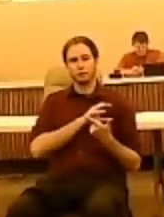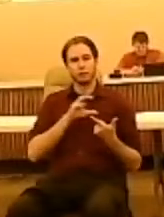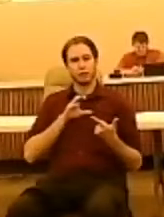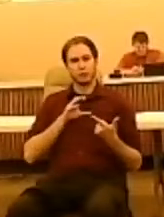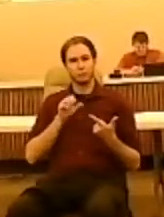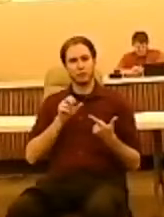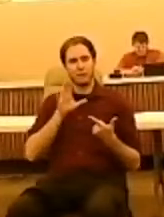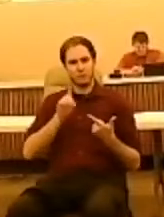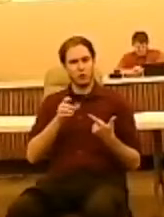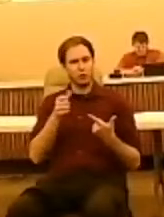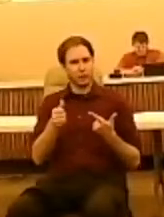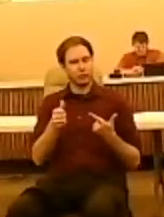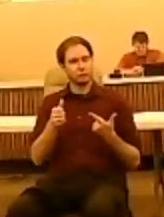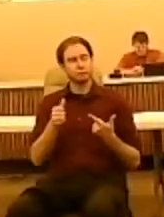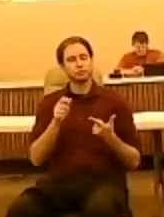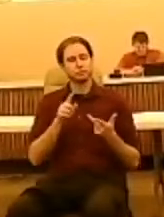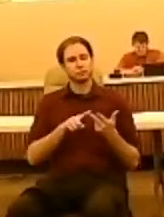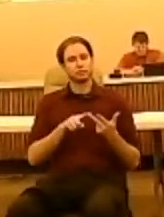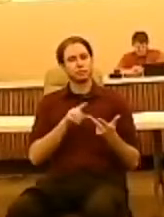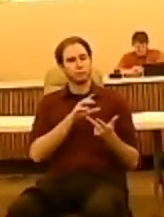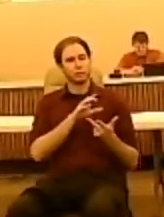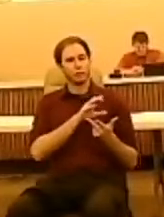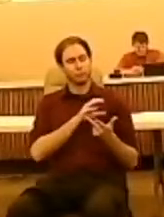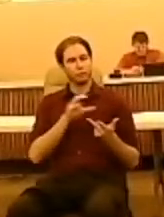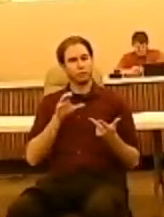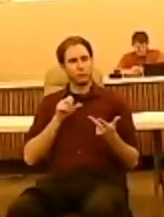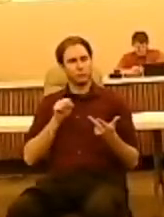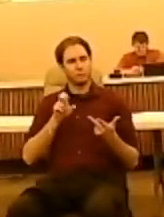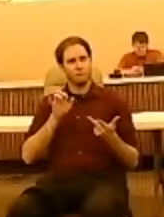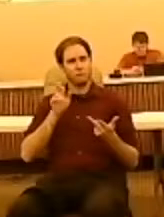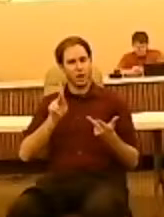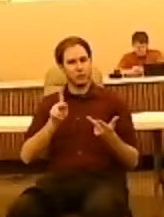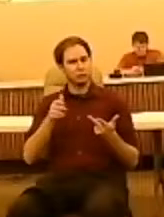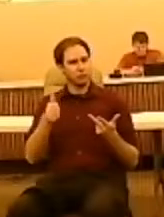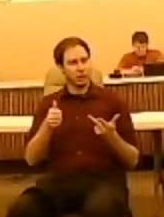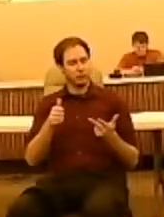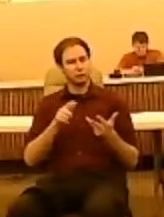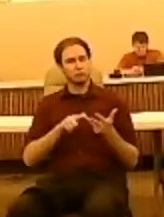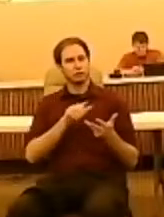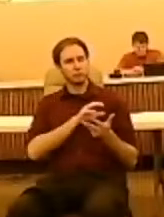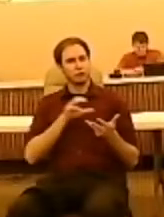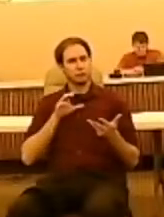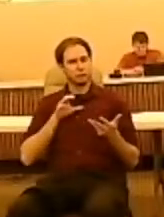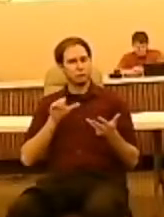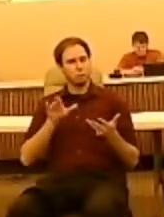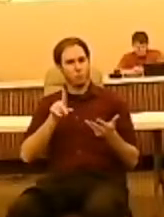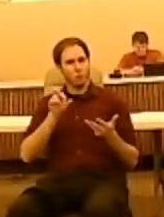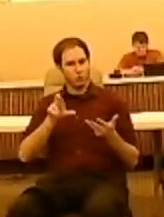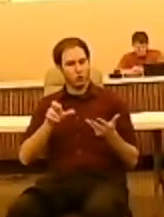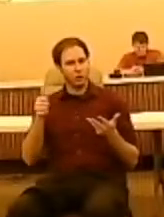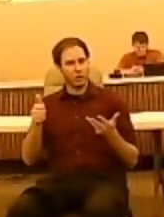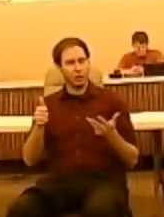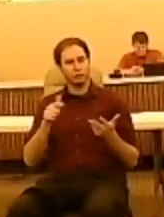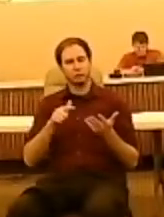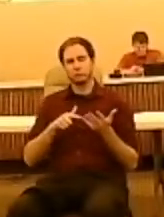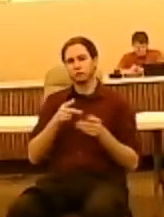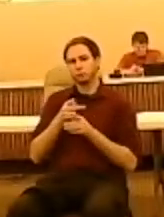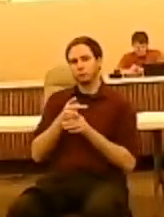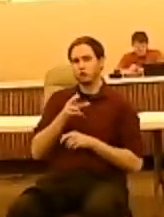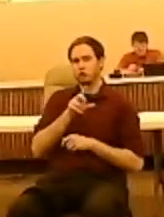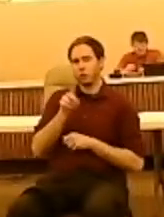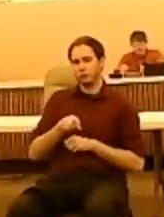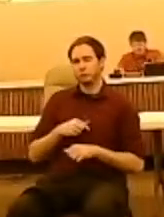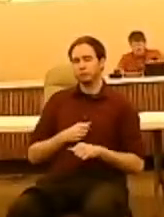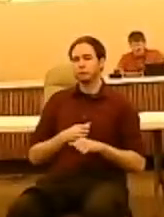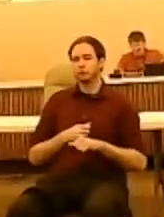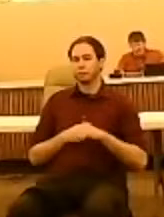Councilmember Stafford, Aye. Councilmember Safranik, Aye. Councilmember Bolzner, Supervisor